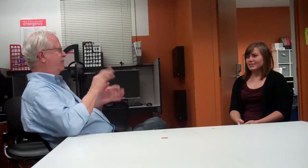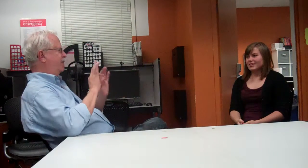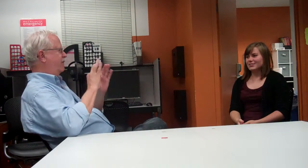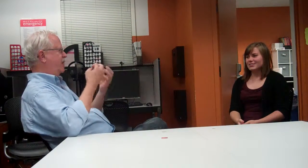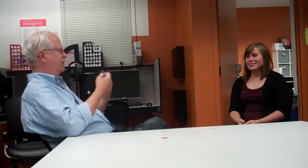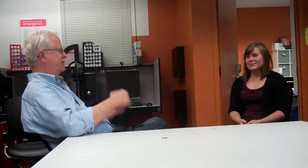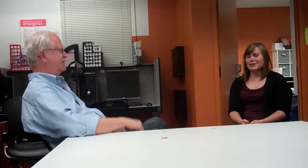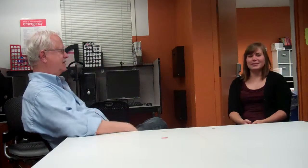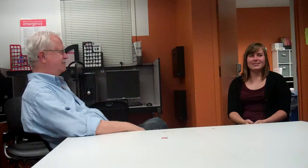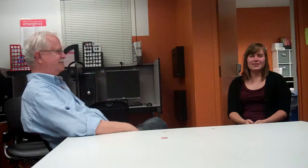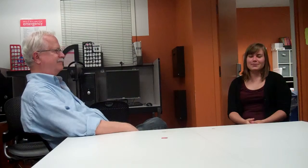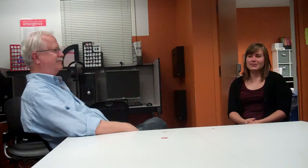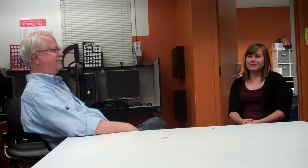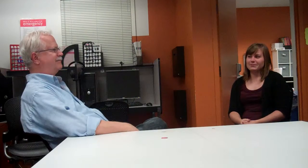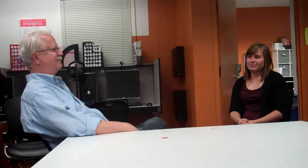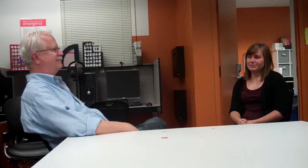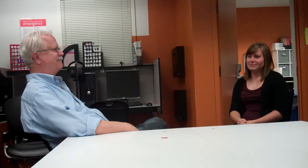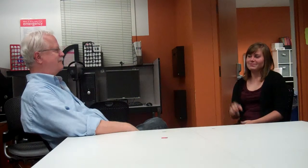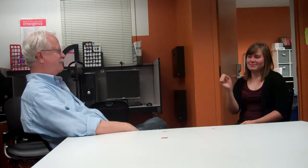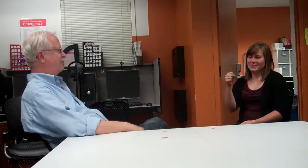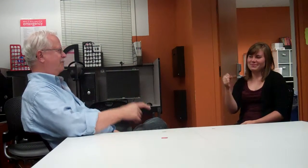Oh, so you're the baby of the family. Yeah.